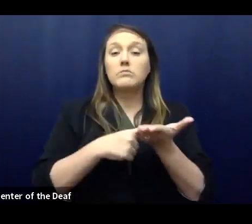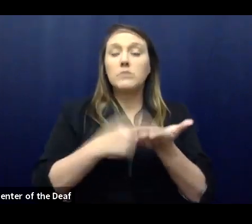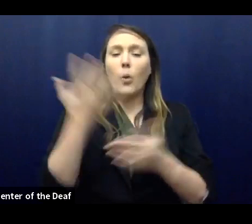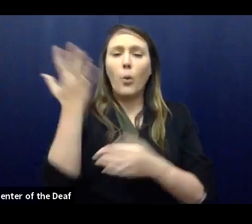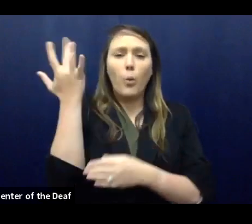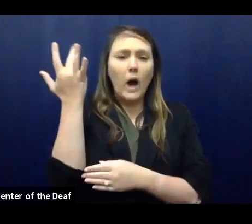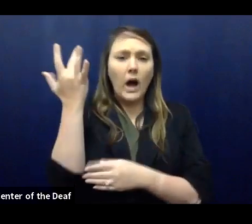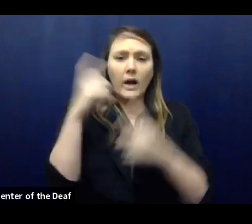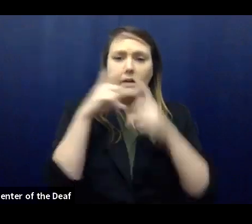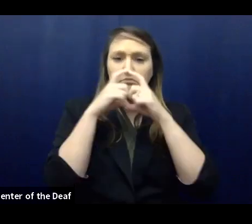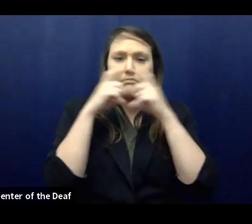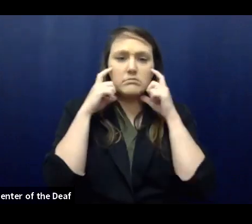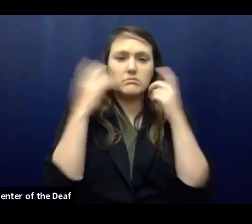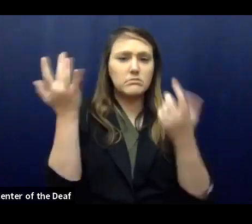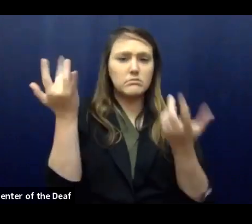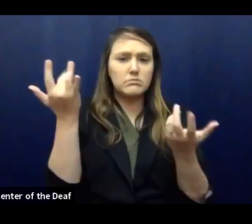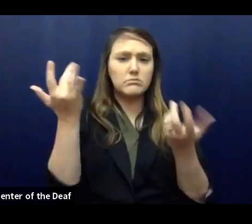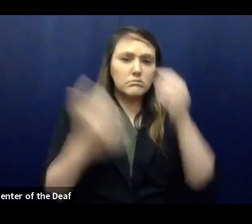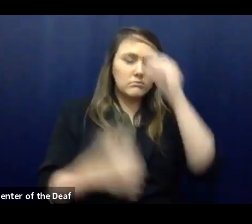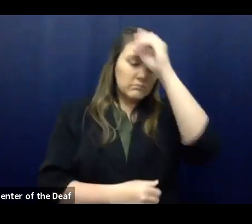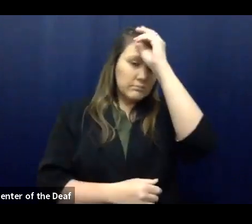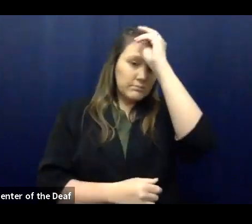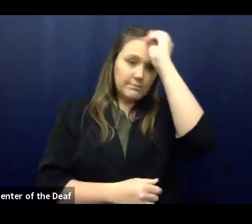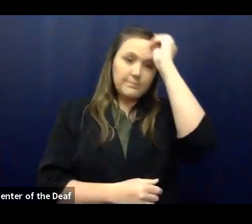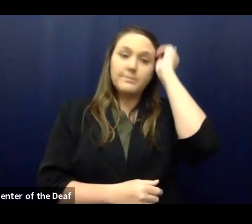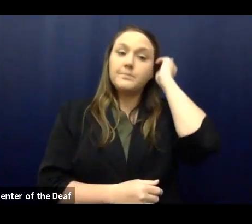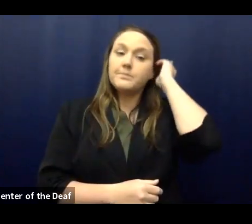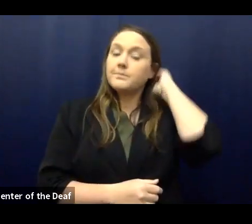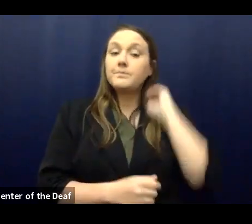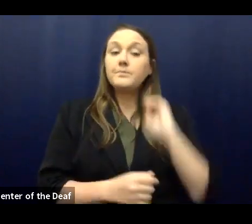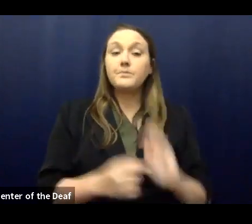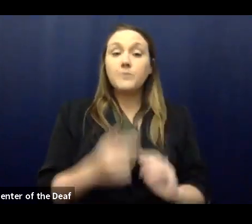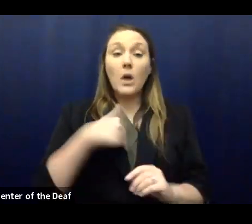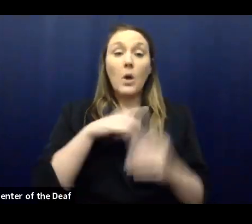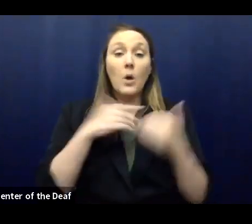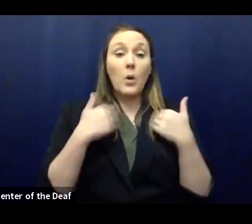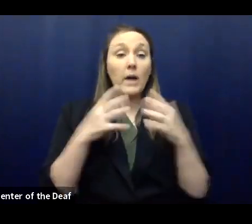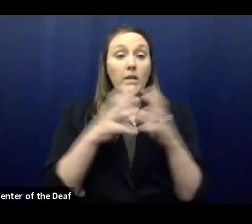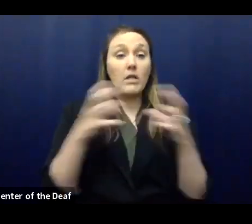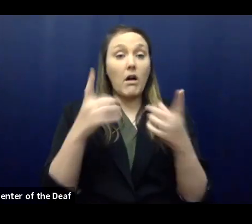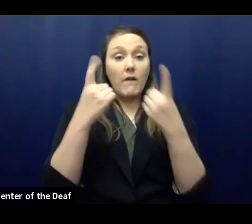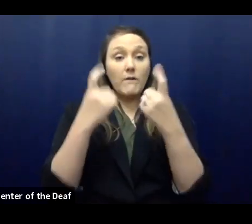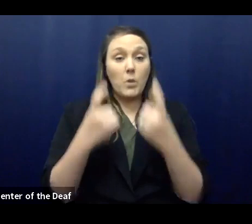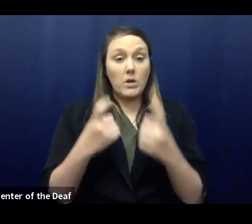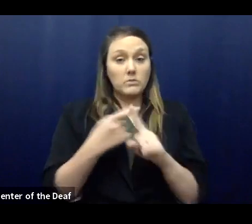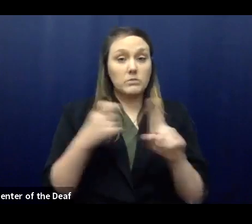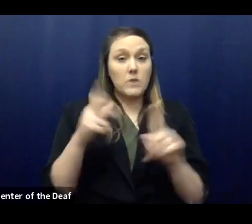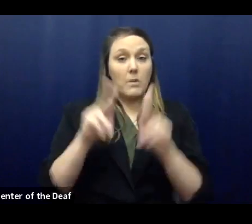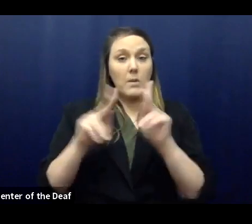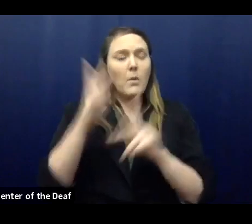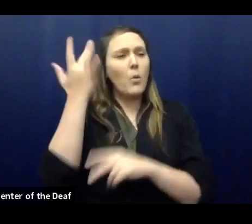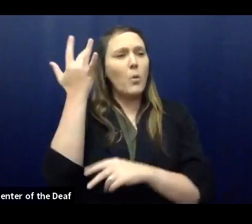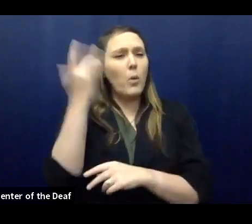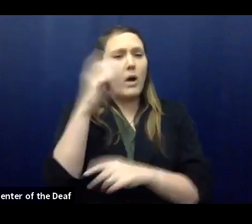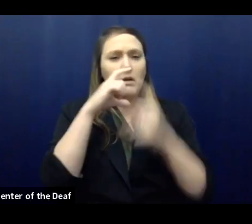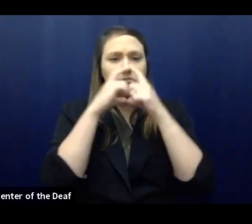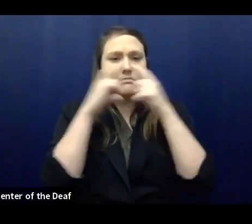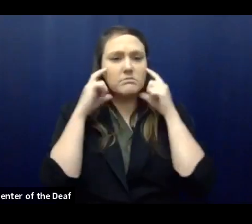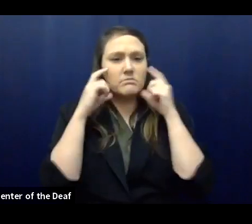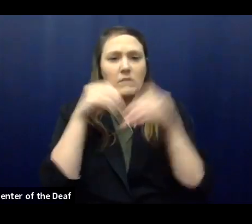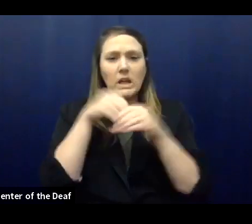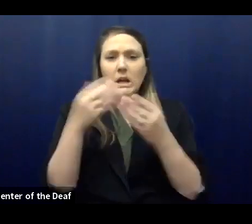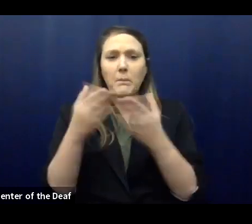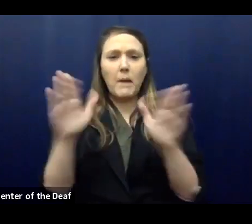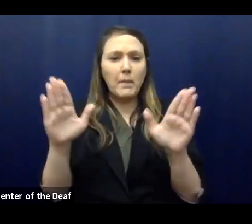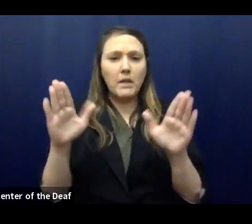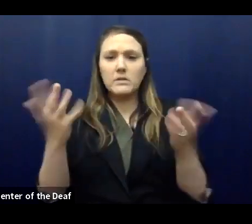you should wear a cloth face covering. We've received a lot of questions from people about why they should wear a mask in public since